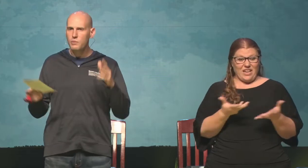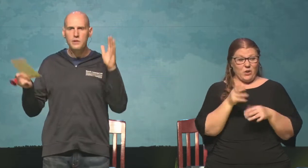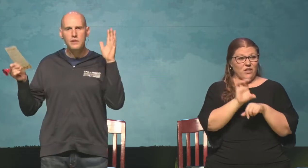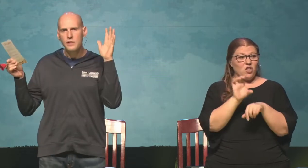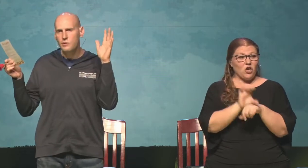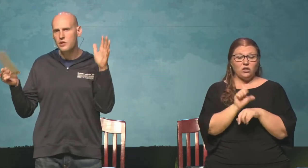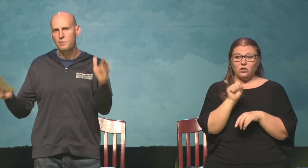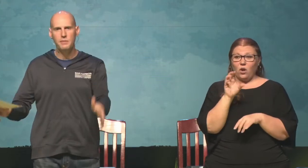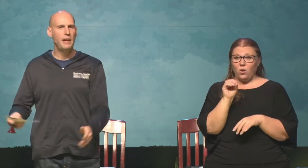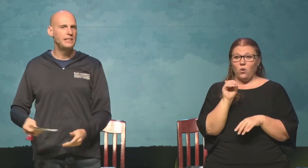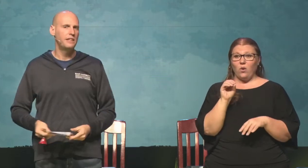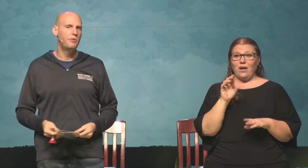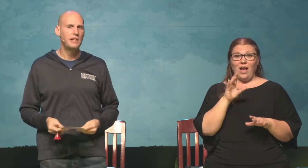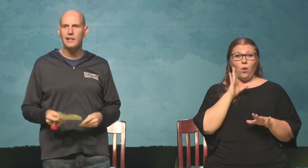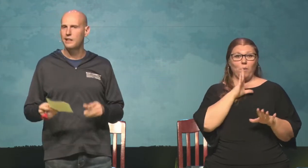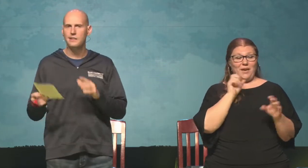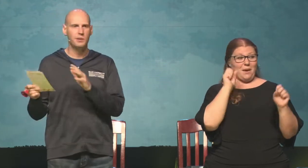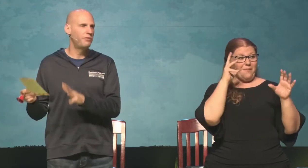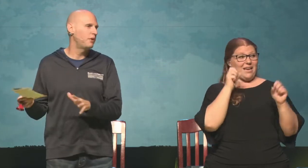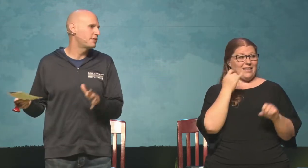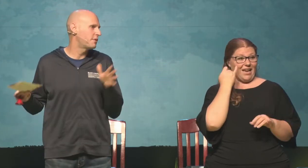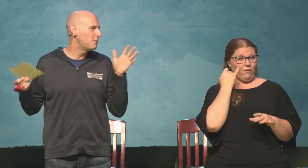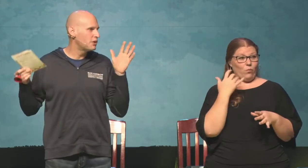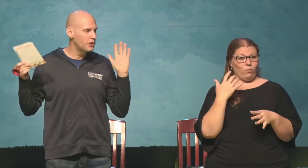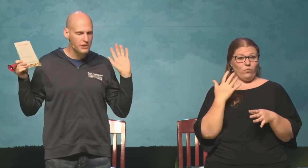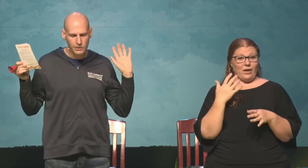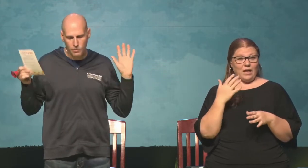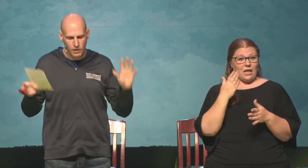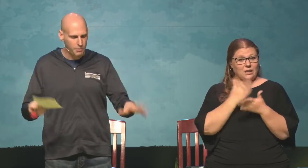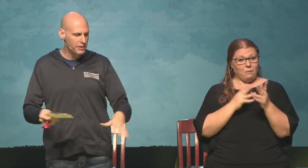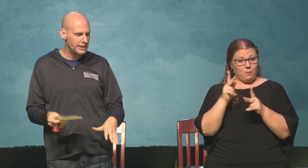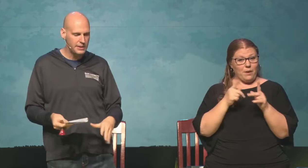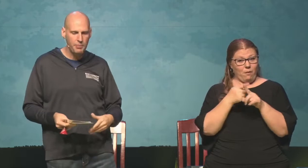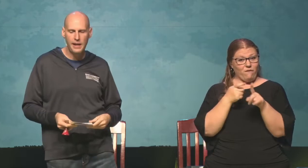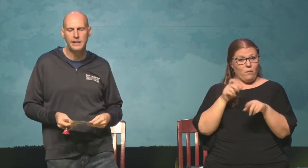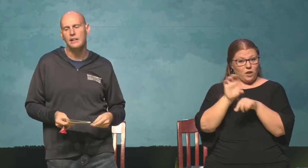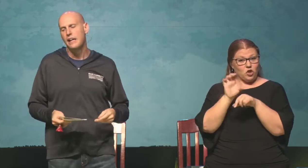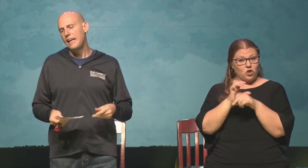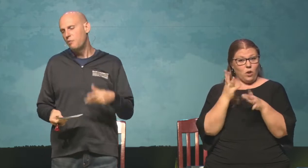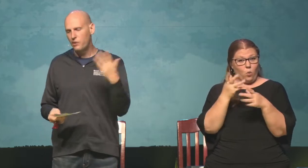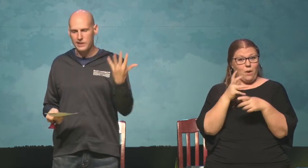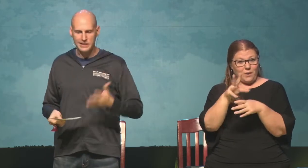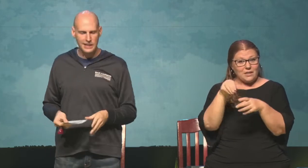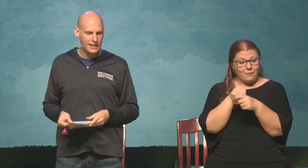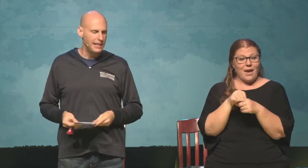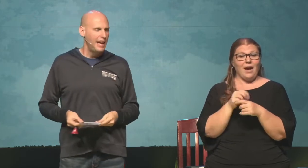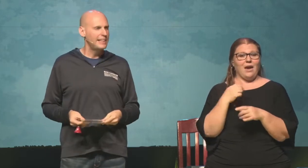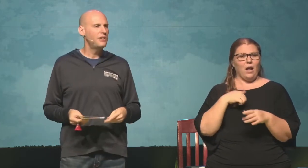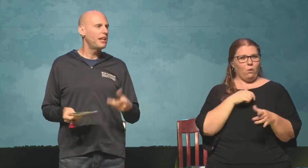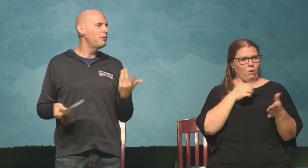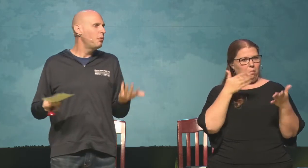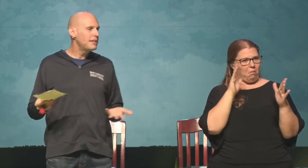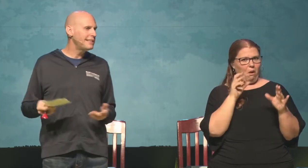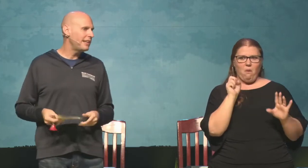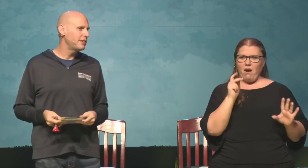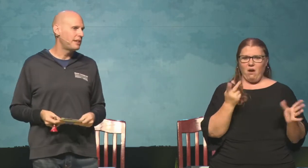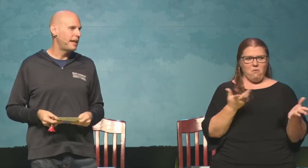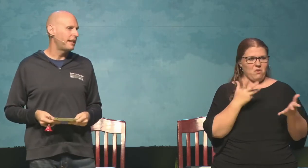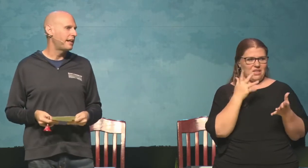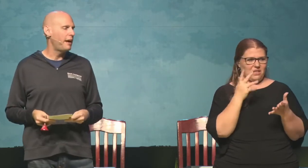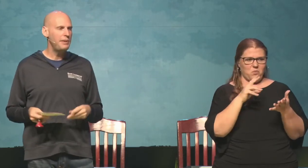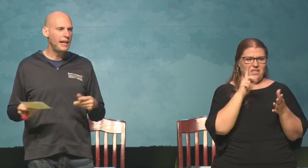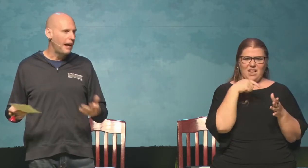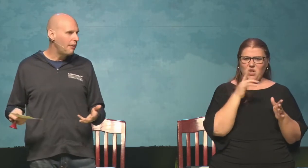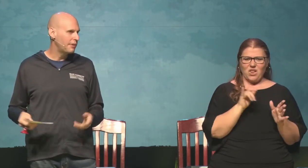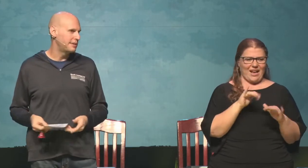said, it would just be amazing if we could get some folks from your church that would want to participate. And we were listening. And I said, okay, well, what does that look like?